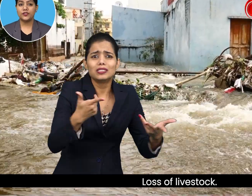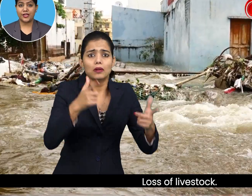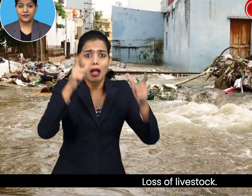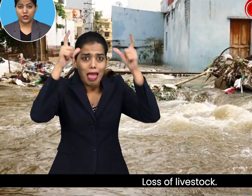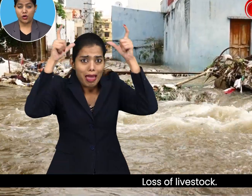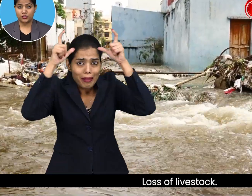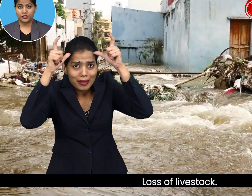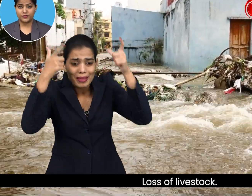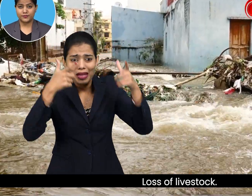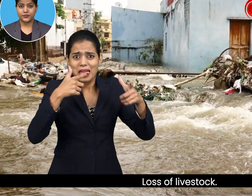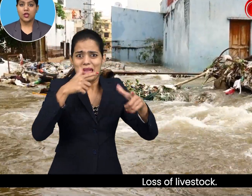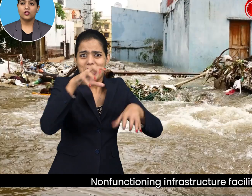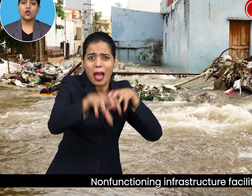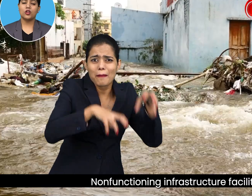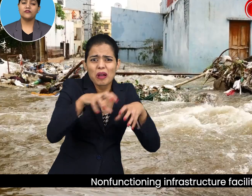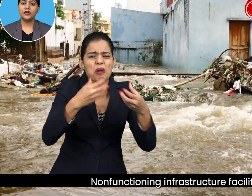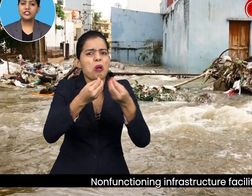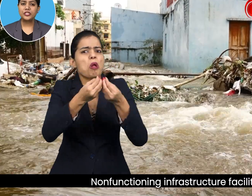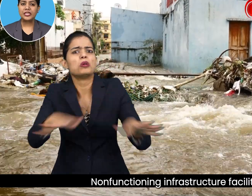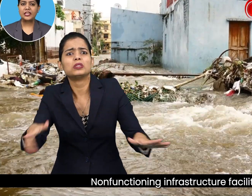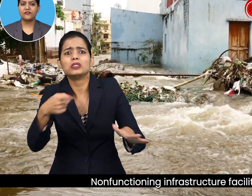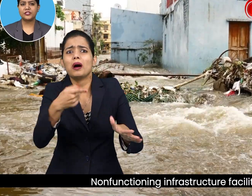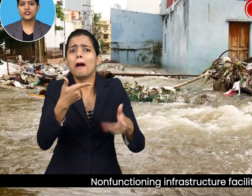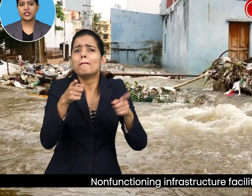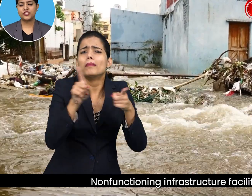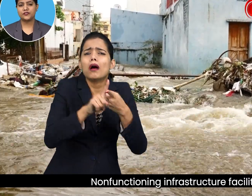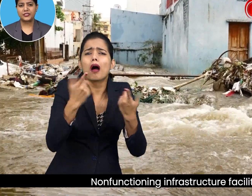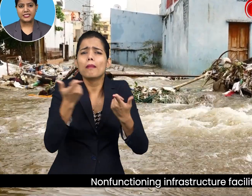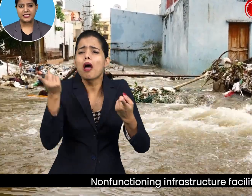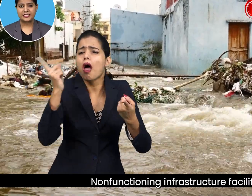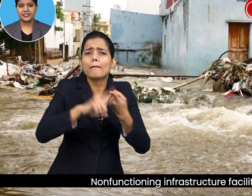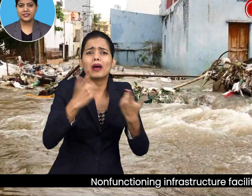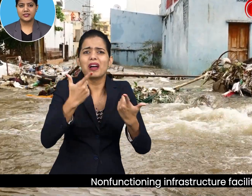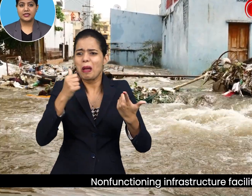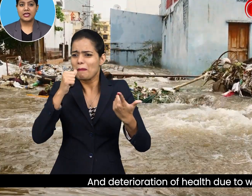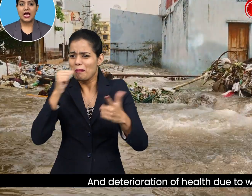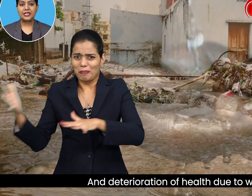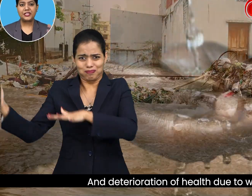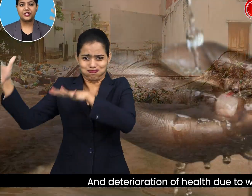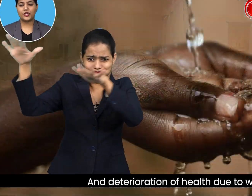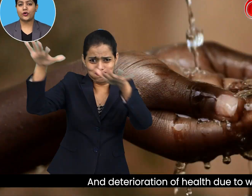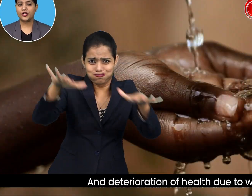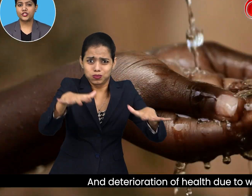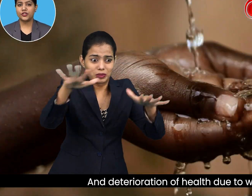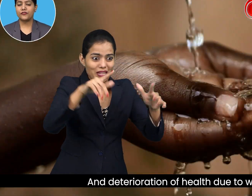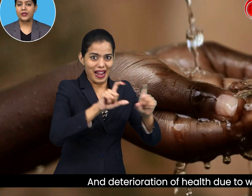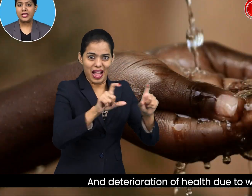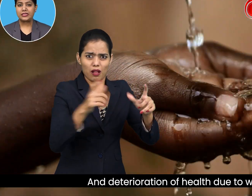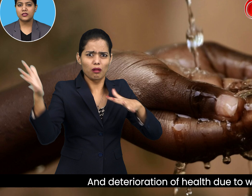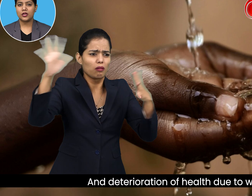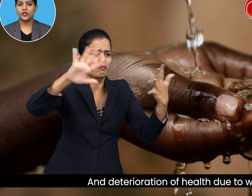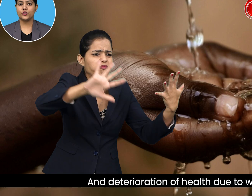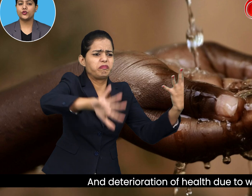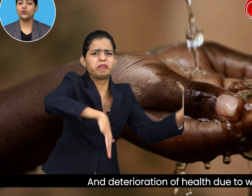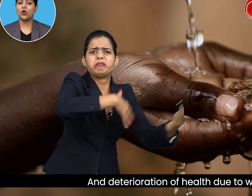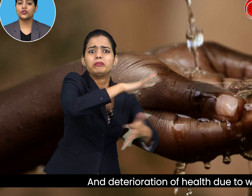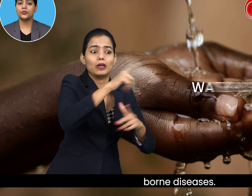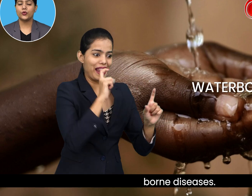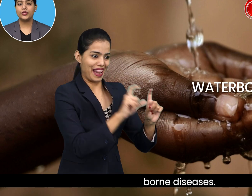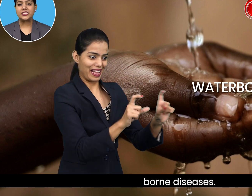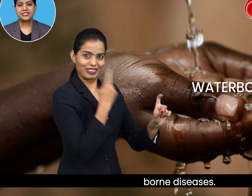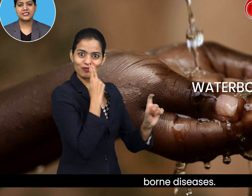Loss of livestock, non-functioning infrastructure facilities, and deterioration of health due